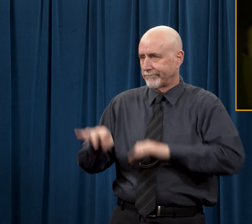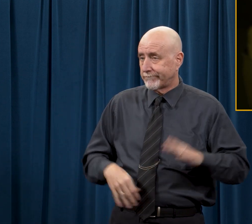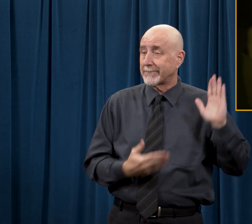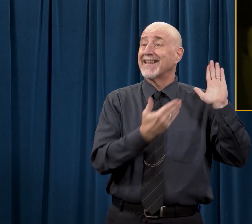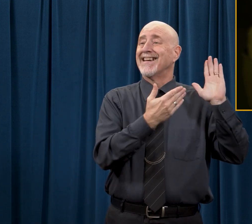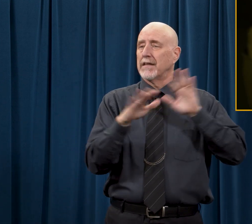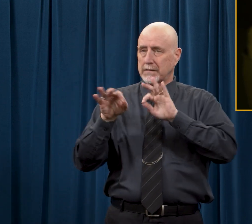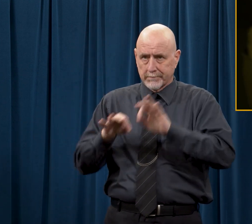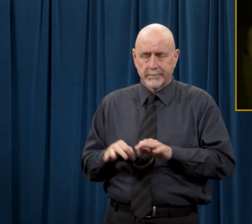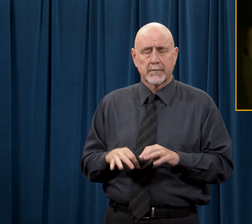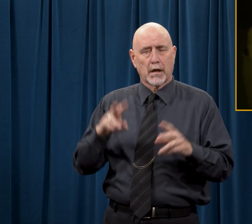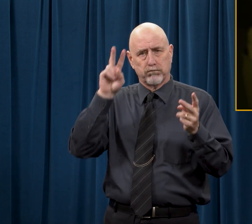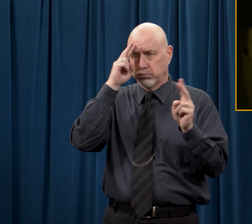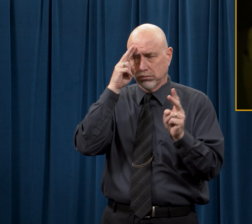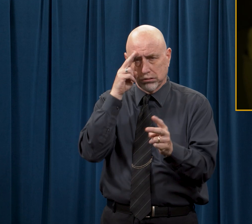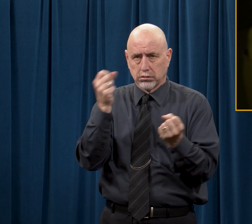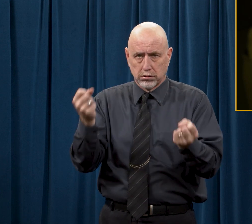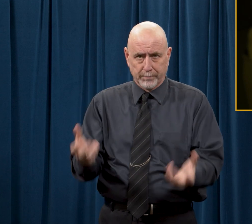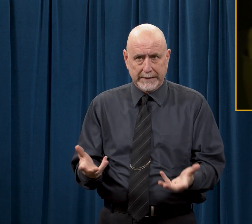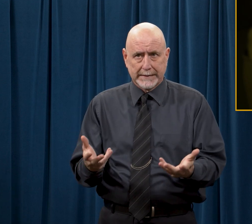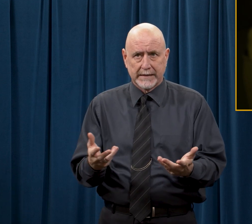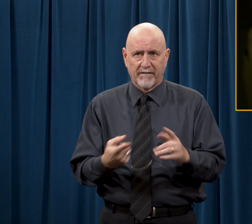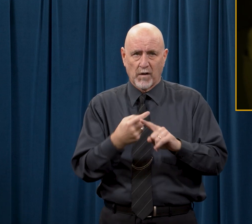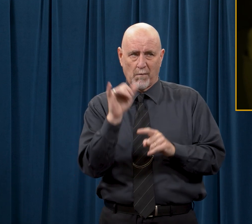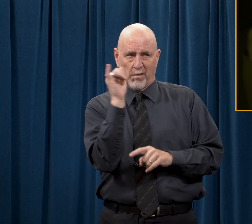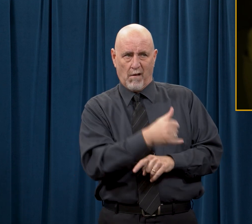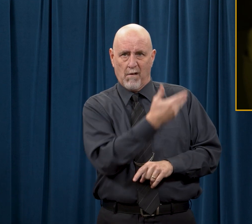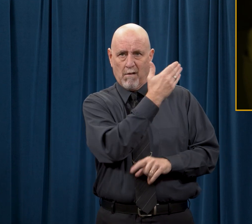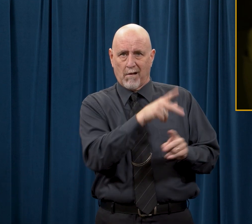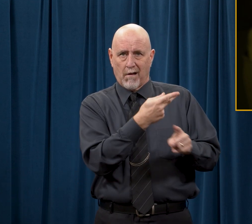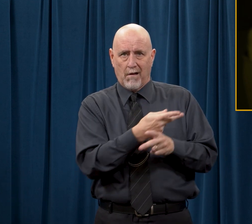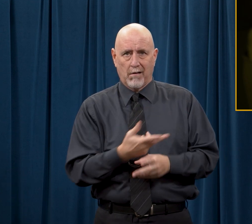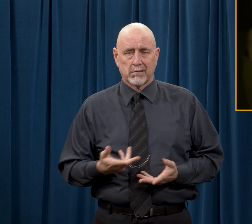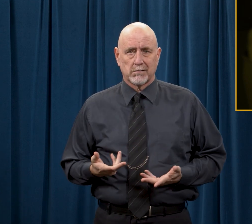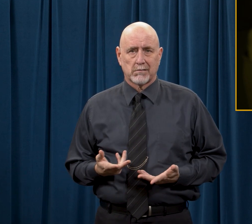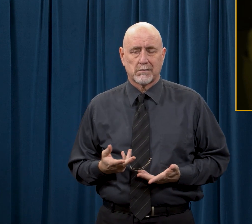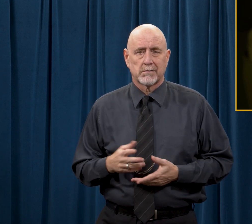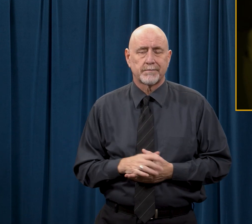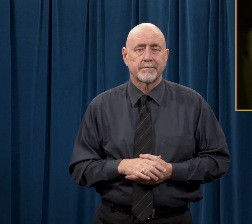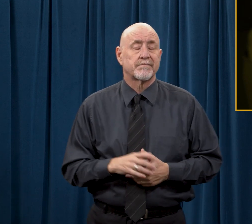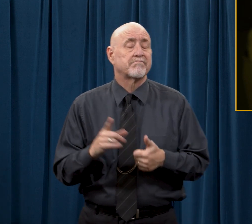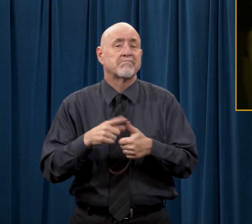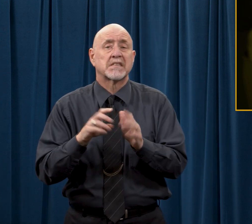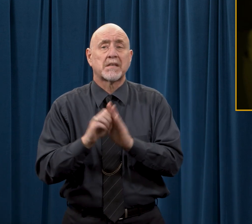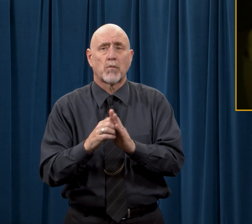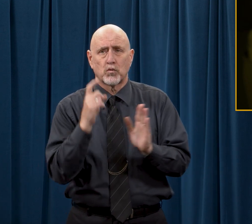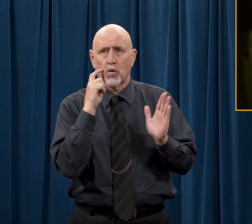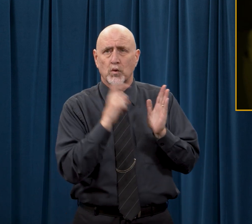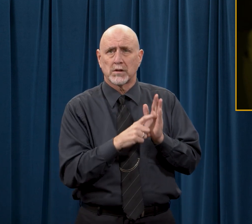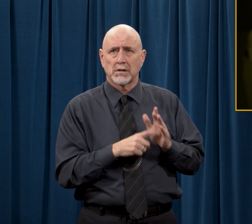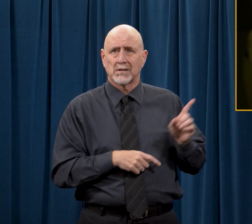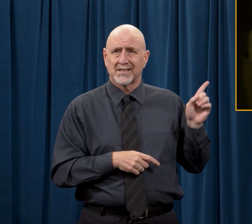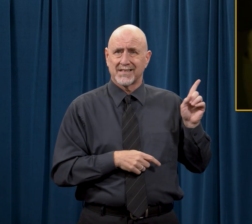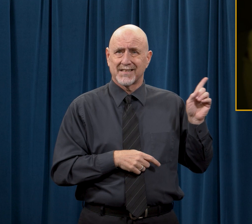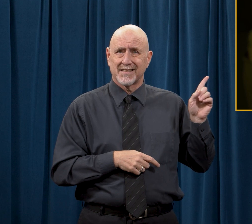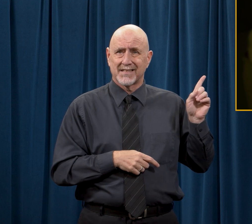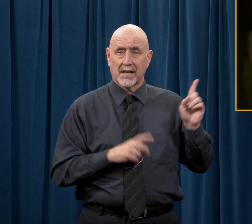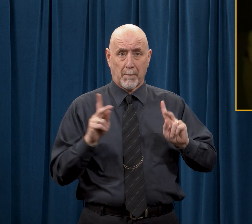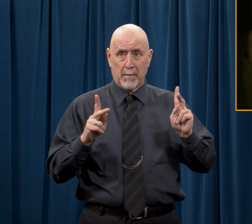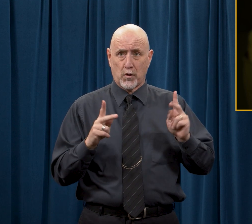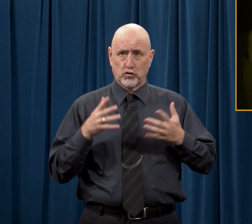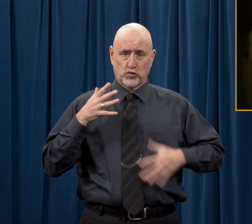explained to them. There are many misconceptions that arose from works like this. For example,